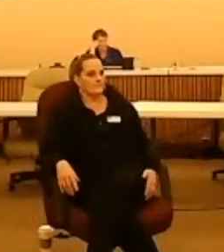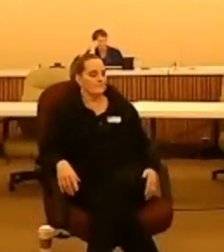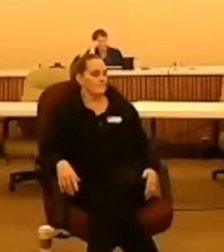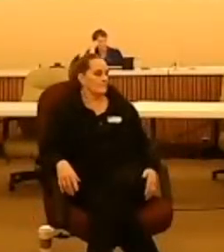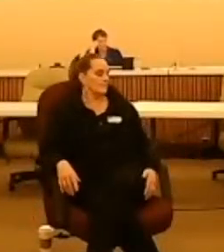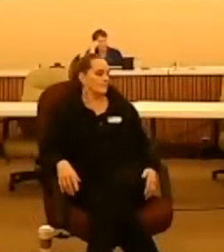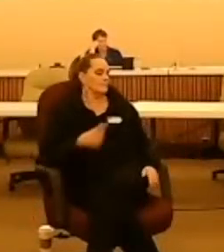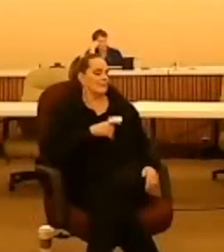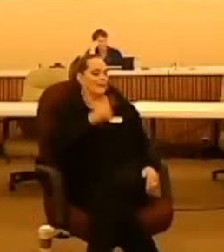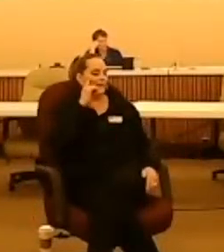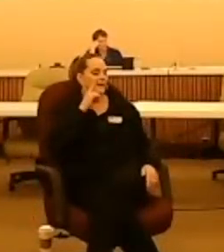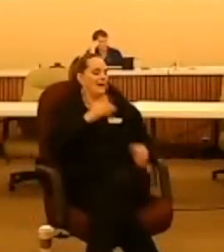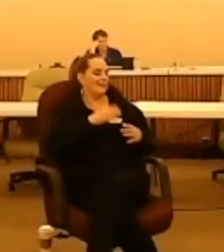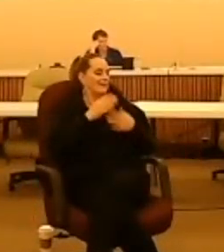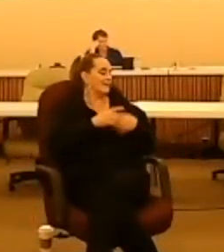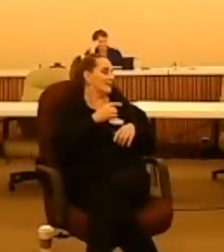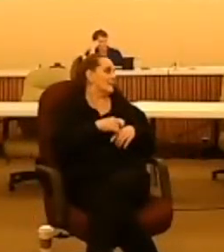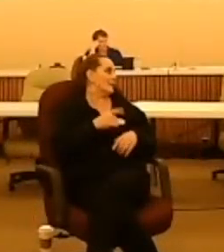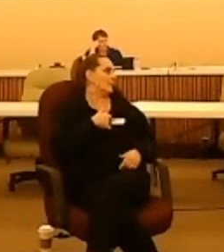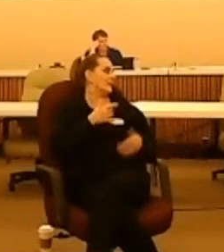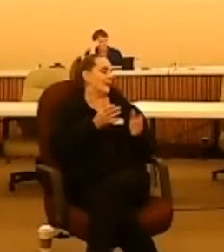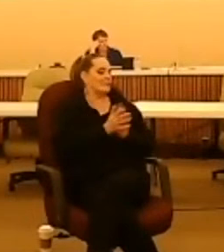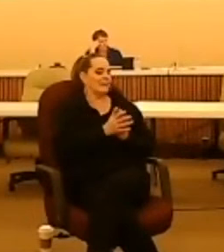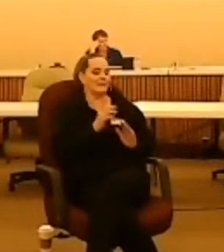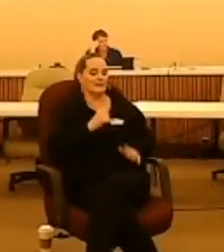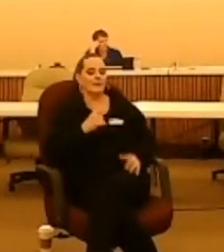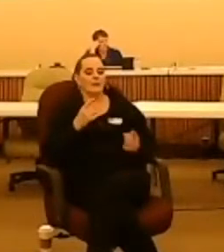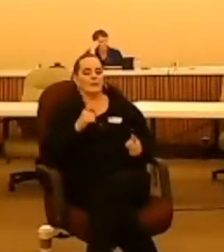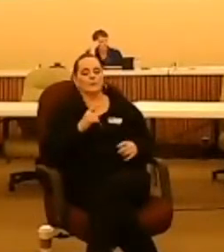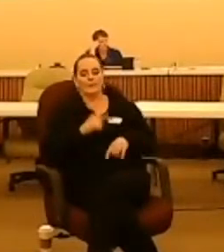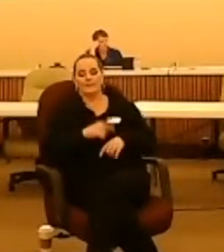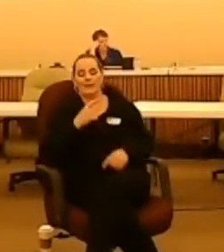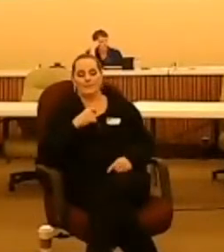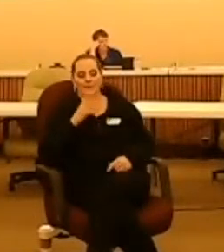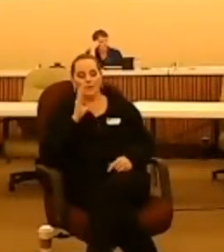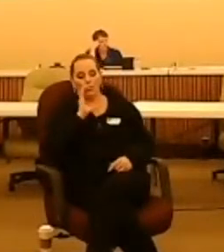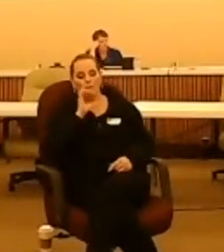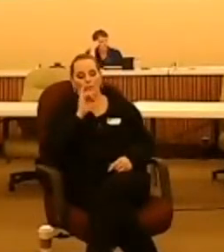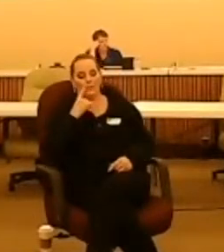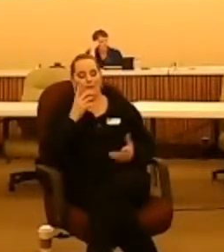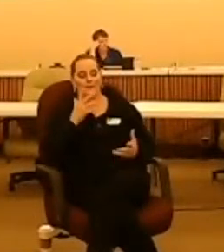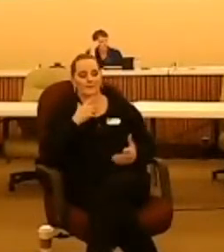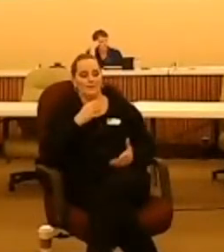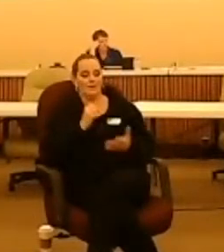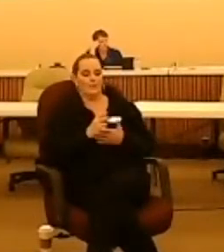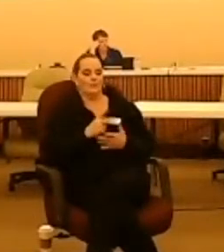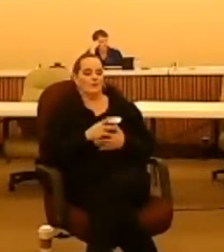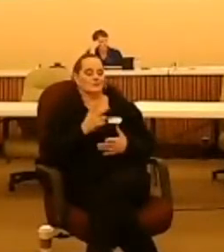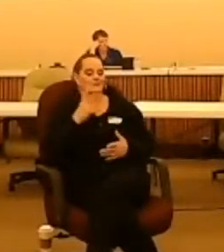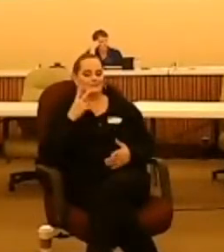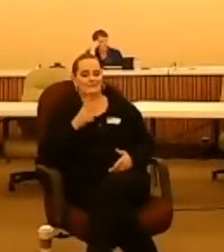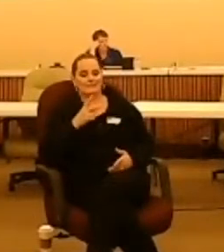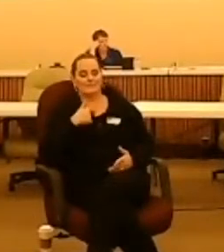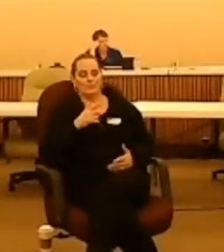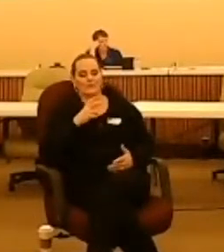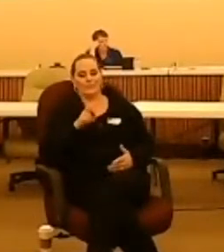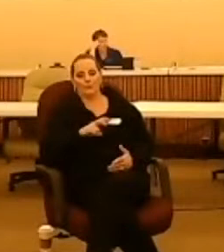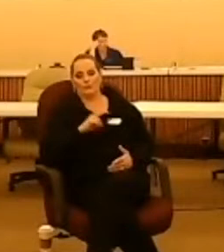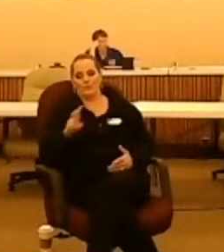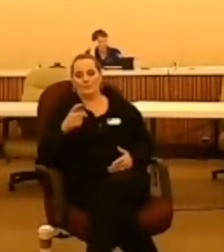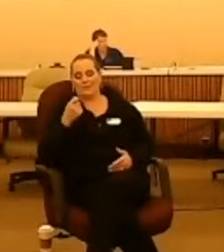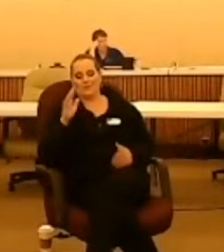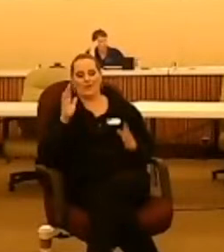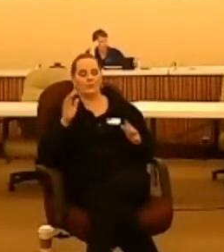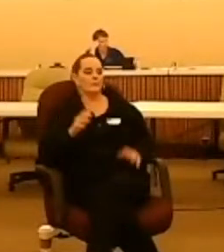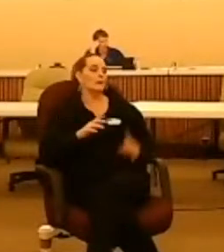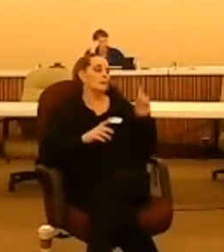I think next time we'll have to ask that question during the time that we're looking for approval to see if it was in the trip. That's all.